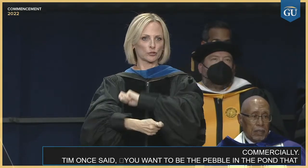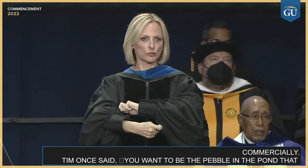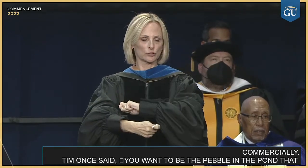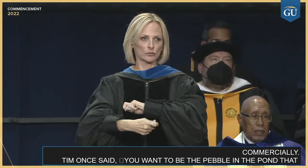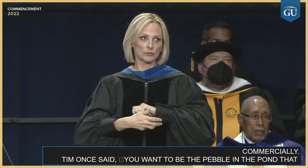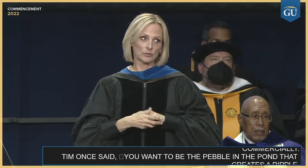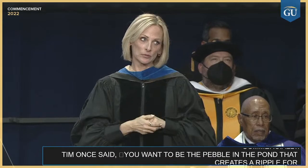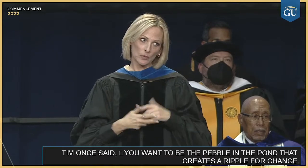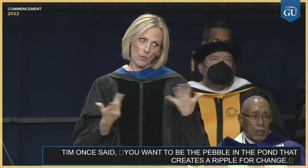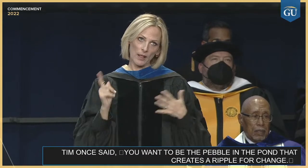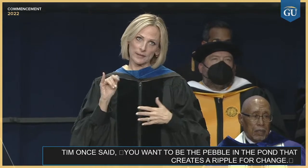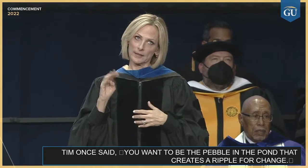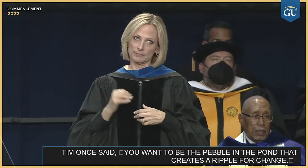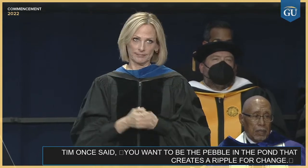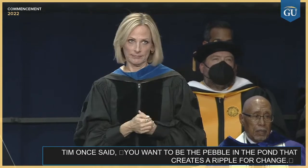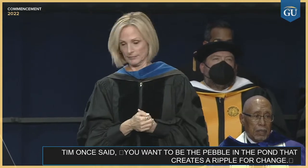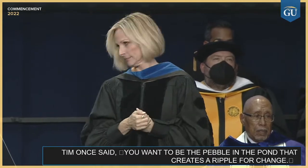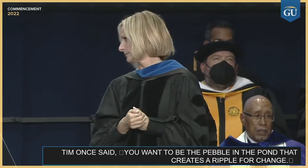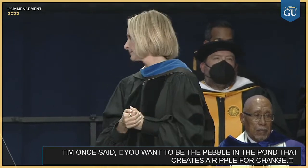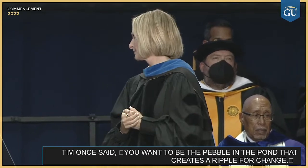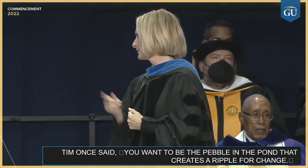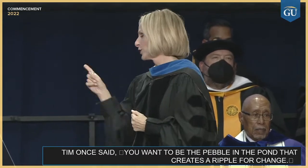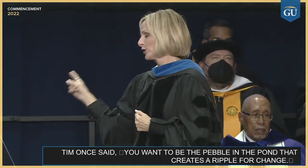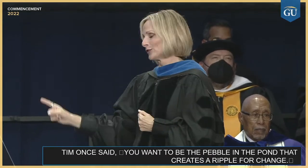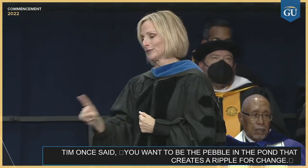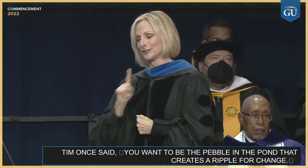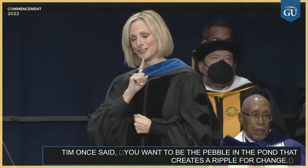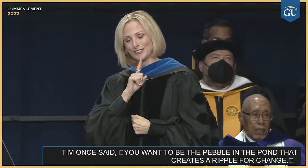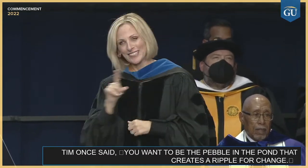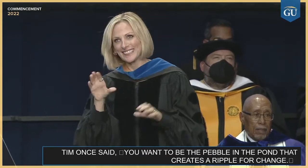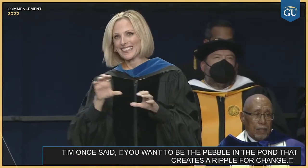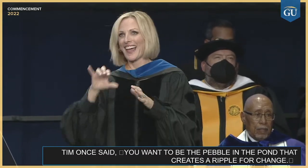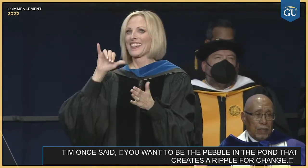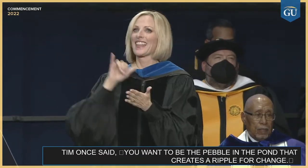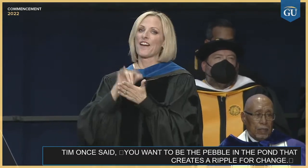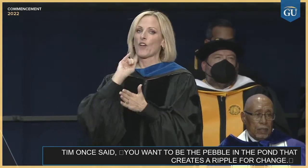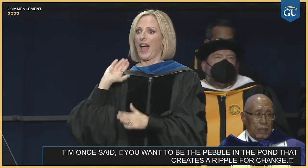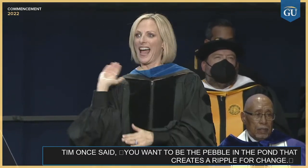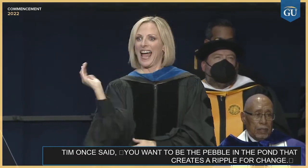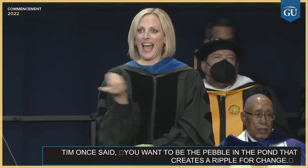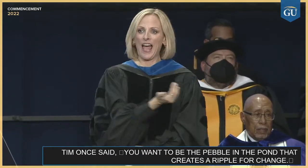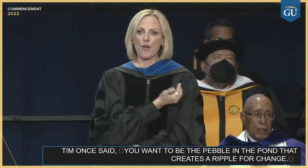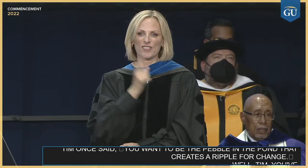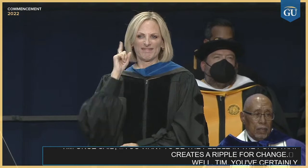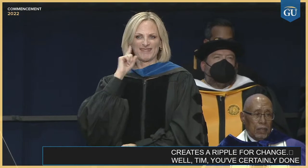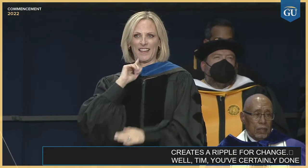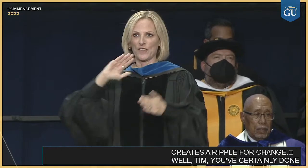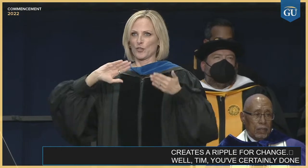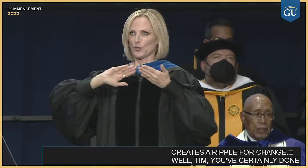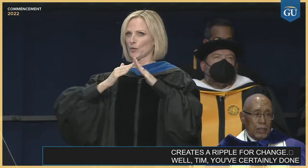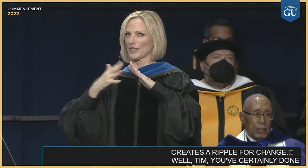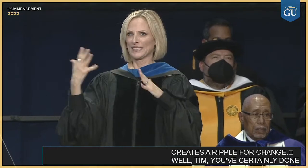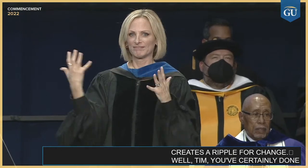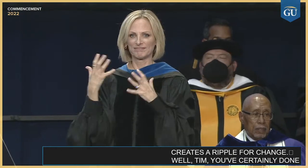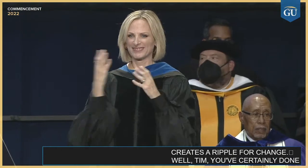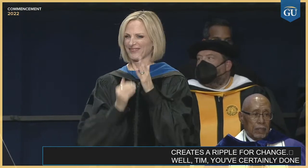change. Well, Tim, you've certainly done that for our community, our deaf